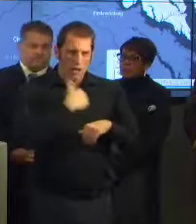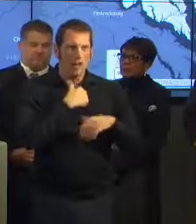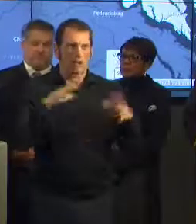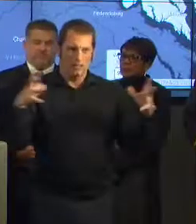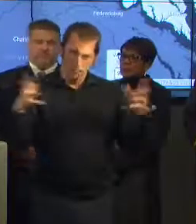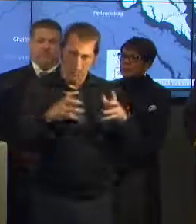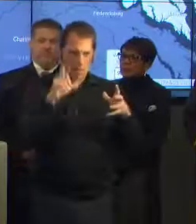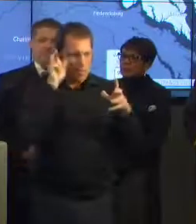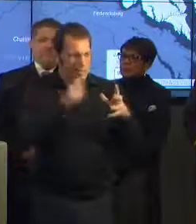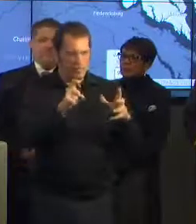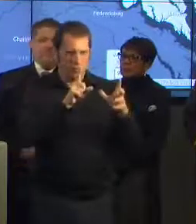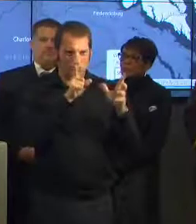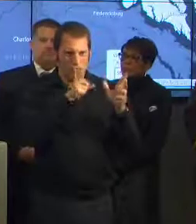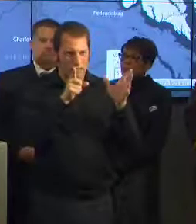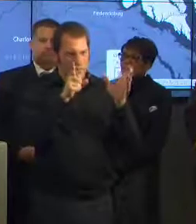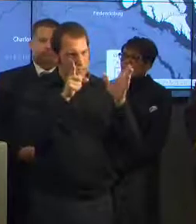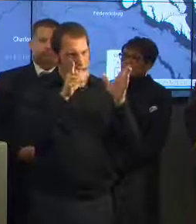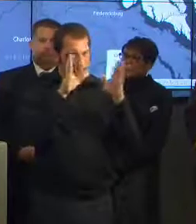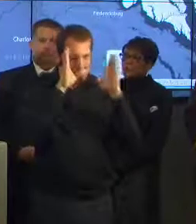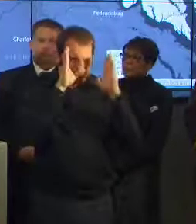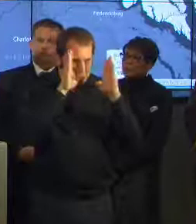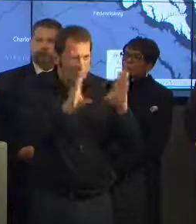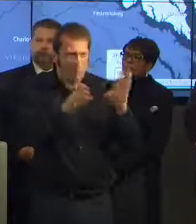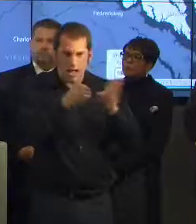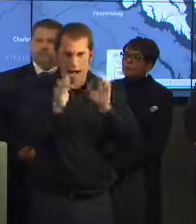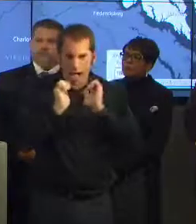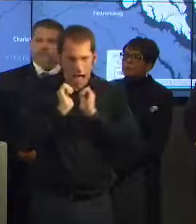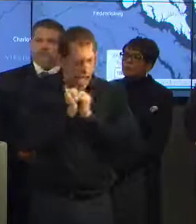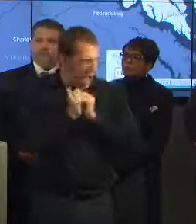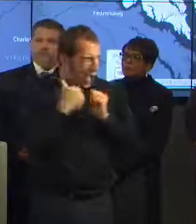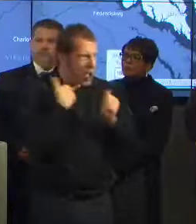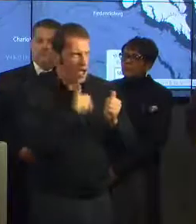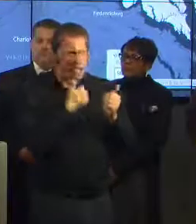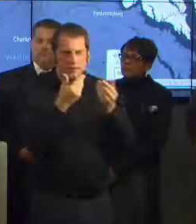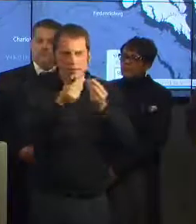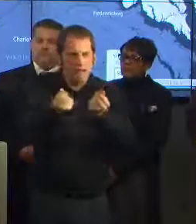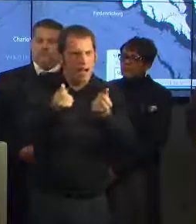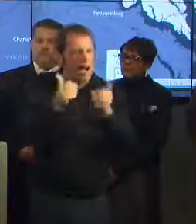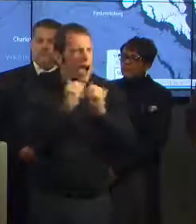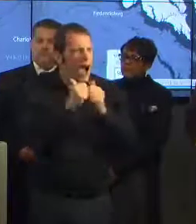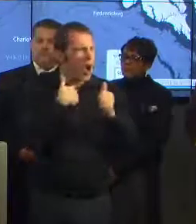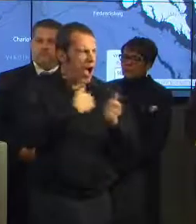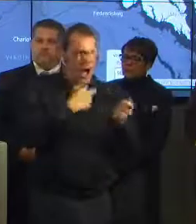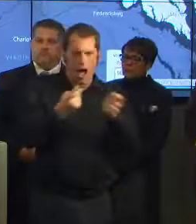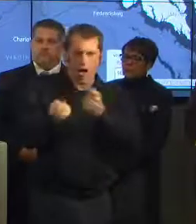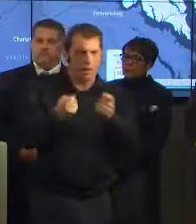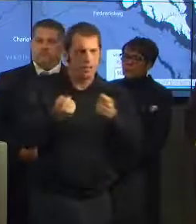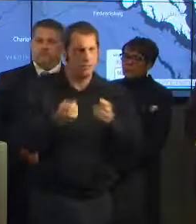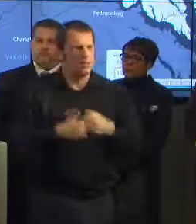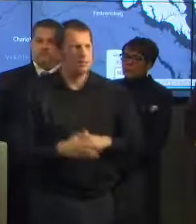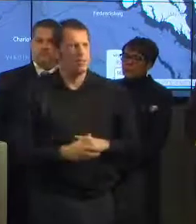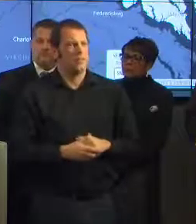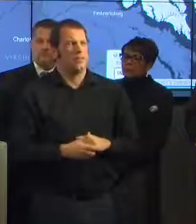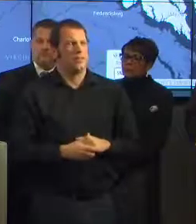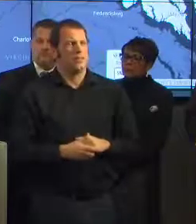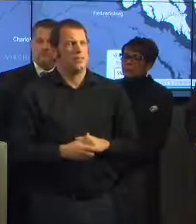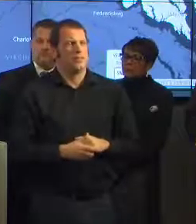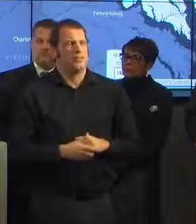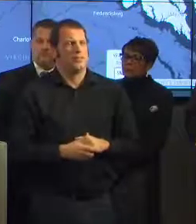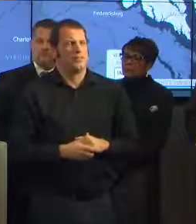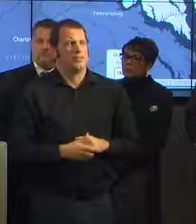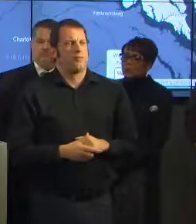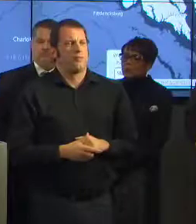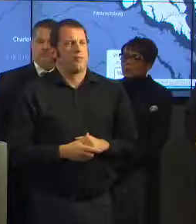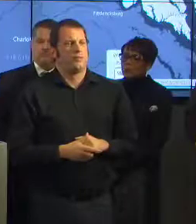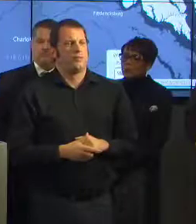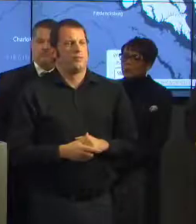system designed to handle emergency situations regardless of the nature. Effective today, I will be initiating efforts in partnership with